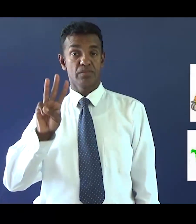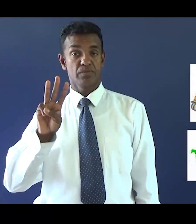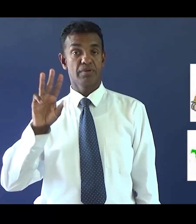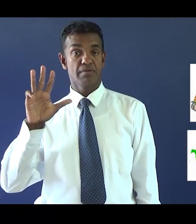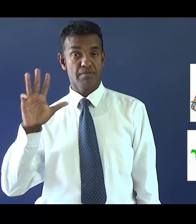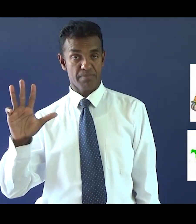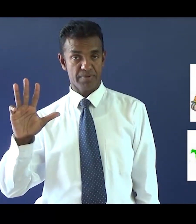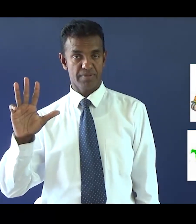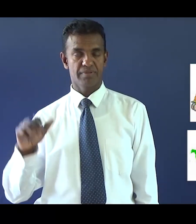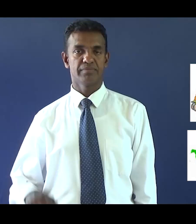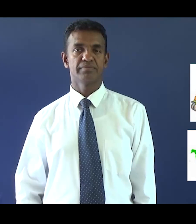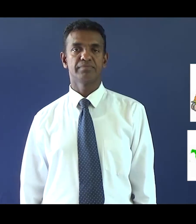The committee report.